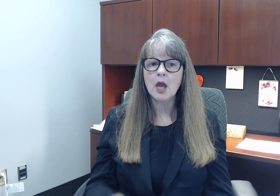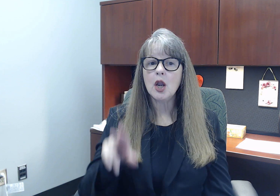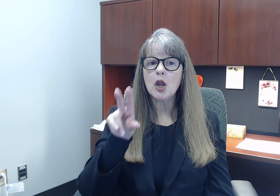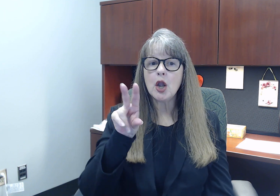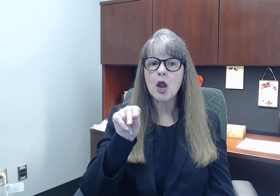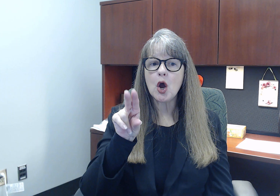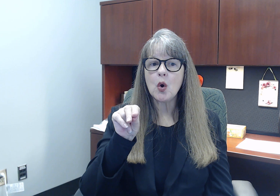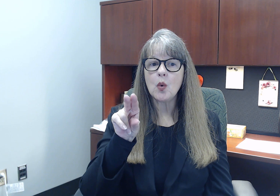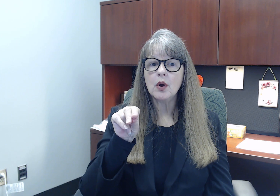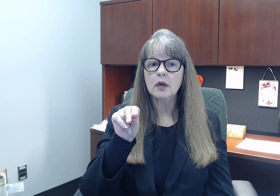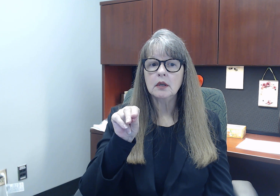No.